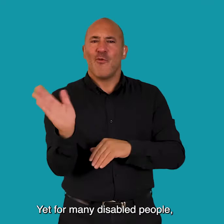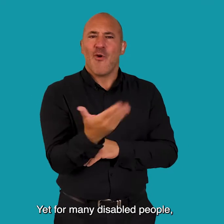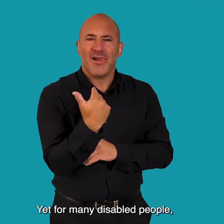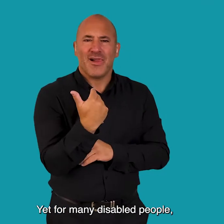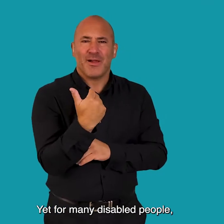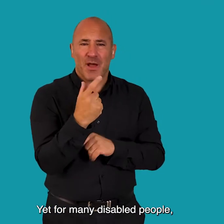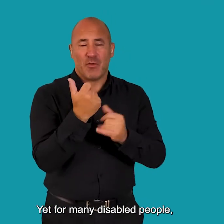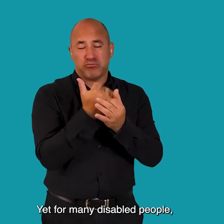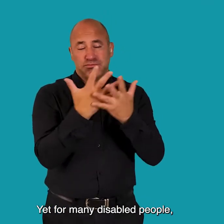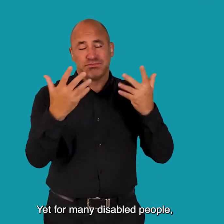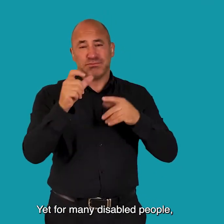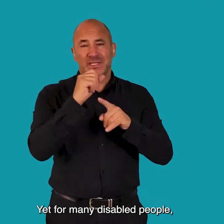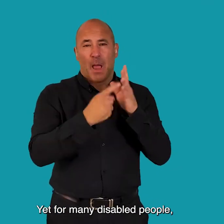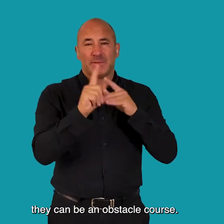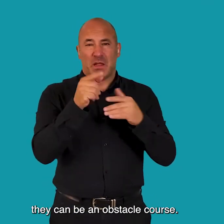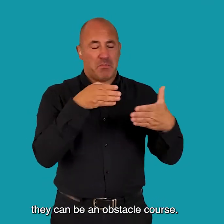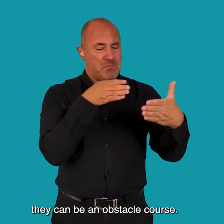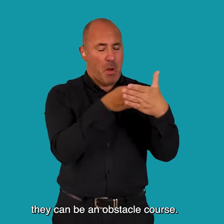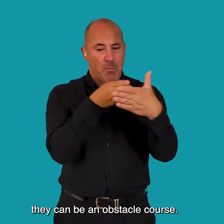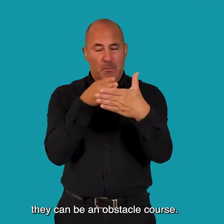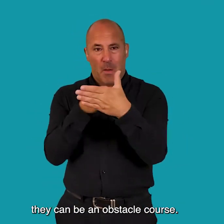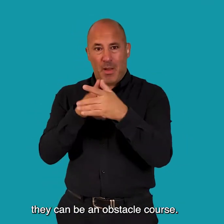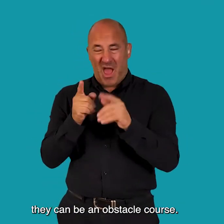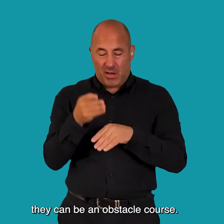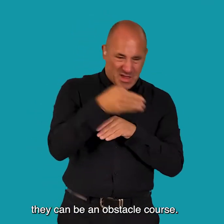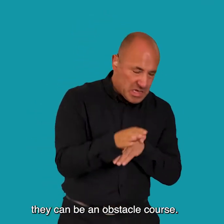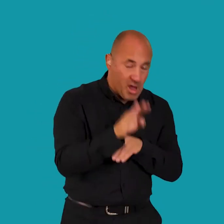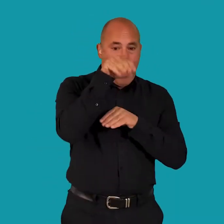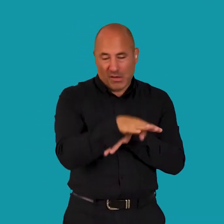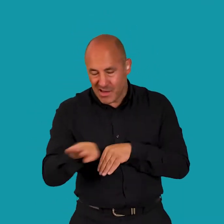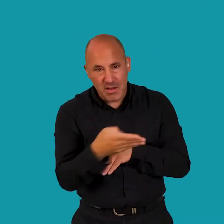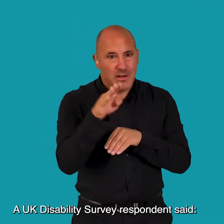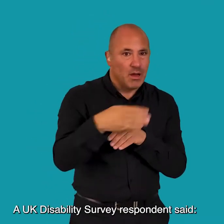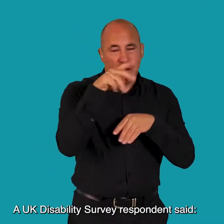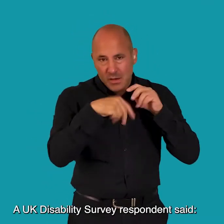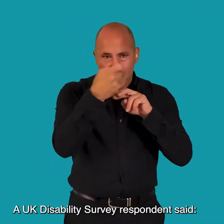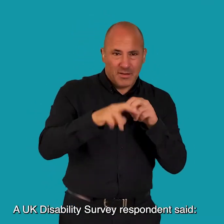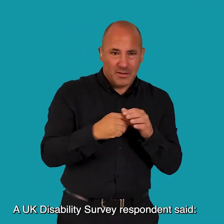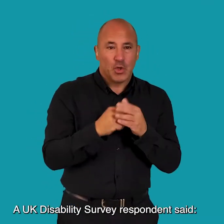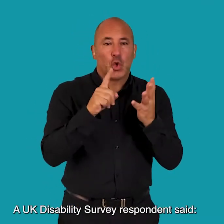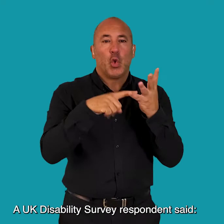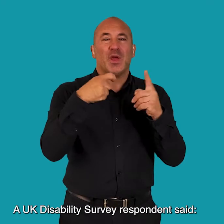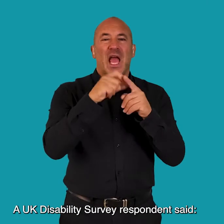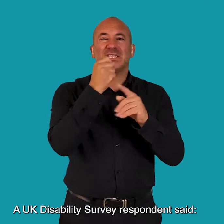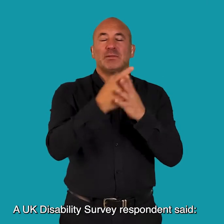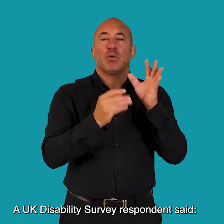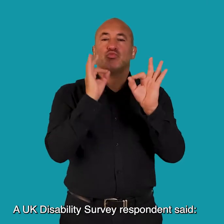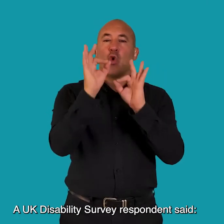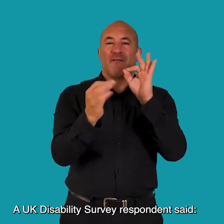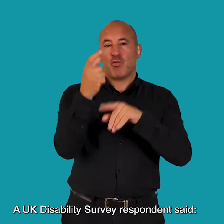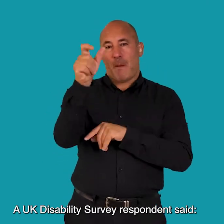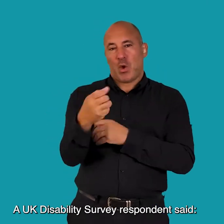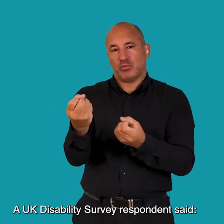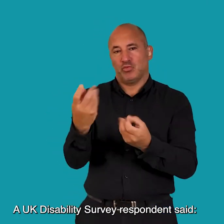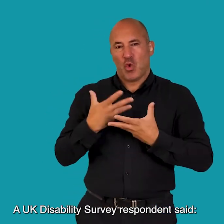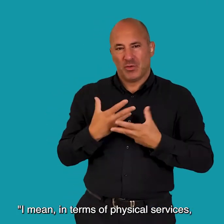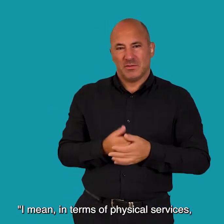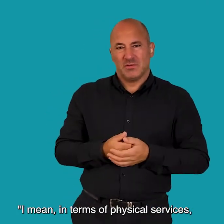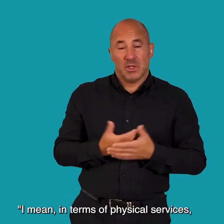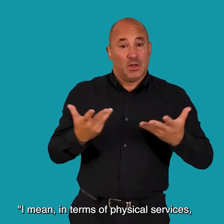many disabled people they can be an obstacle course. A UK Disability Survey respondent said, in